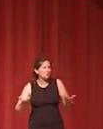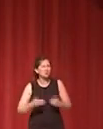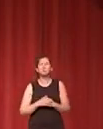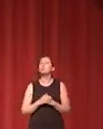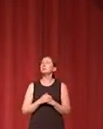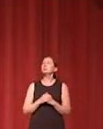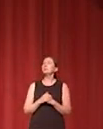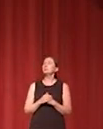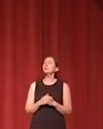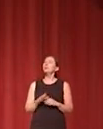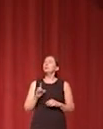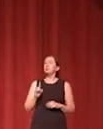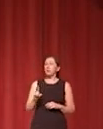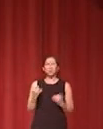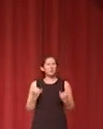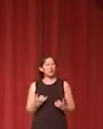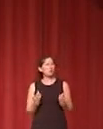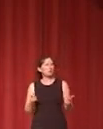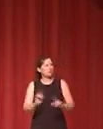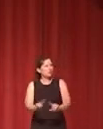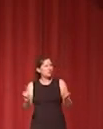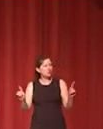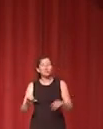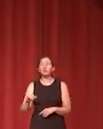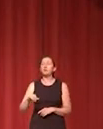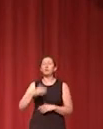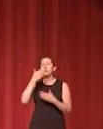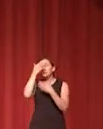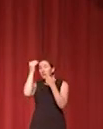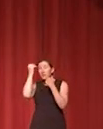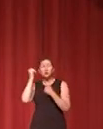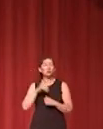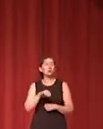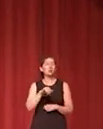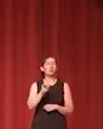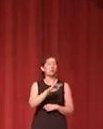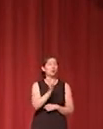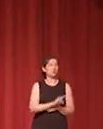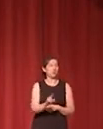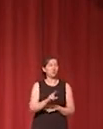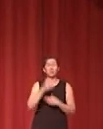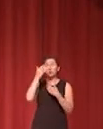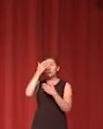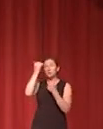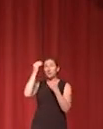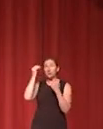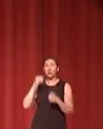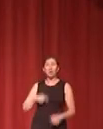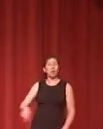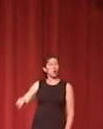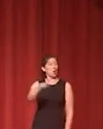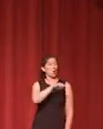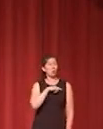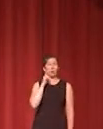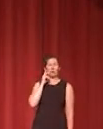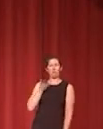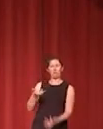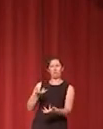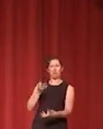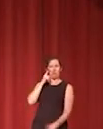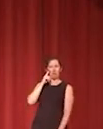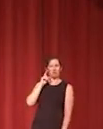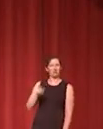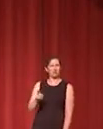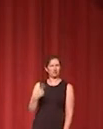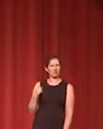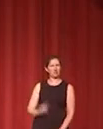the difference between dementia and Alzheimer's. Dementia is what we see in the person. Alzheimer's are the brain changes, the protein